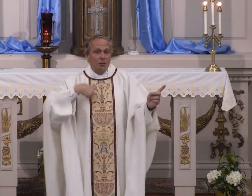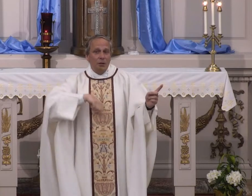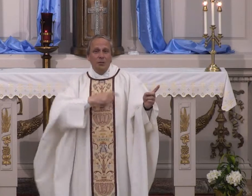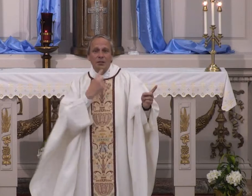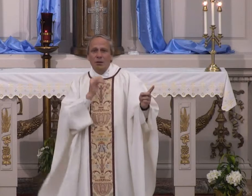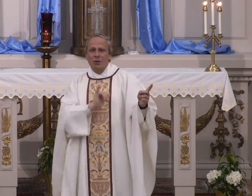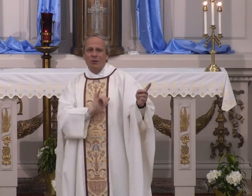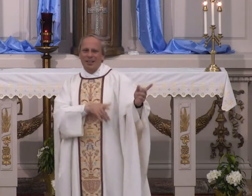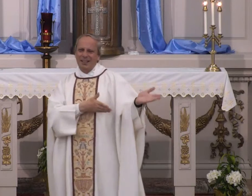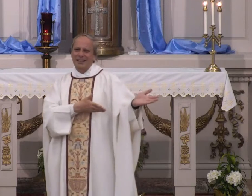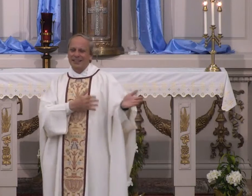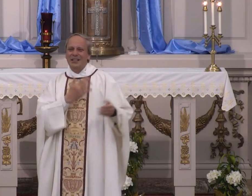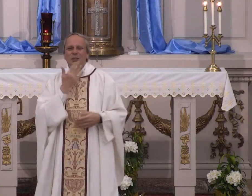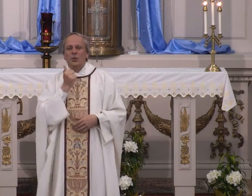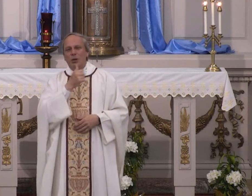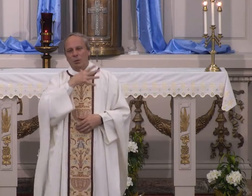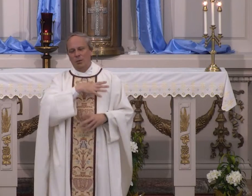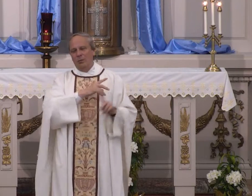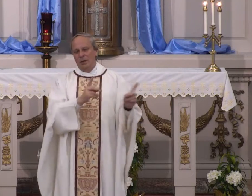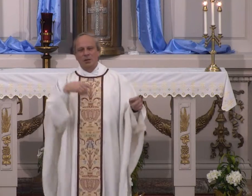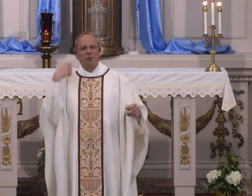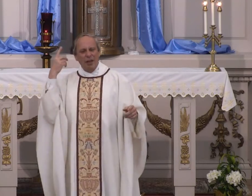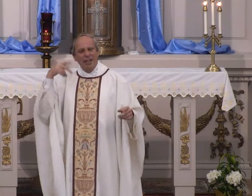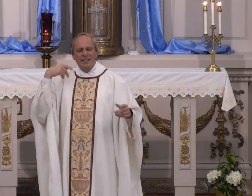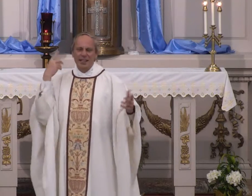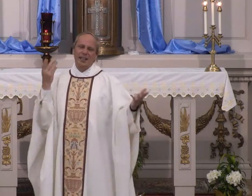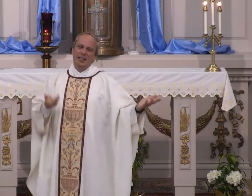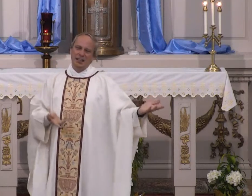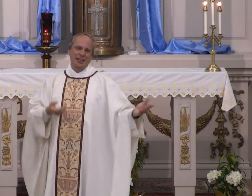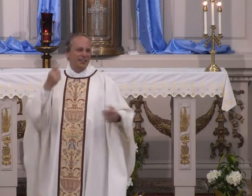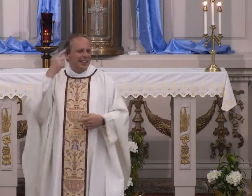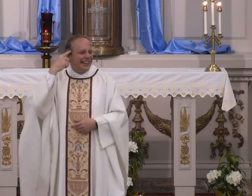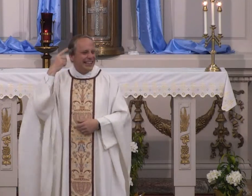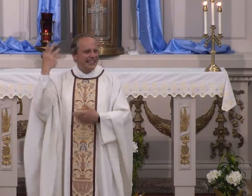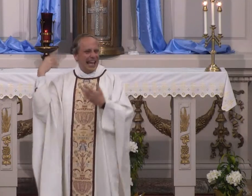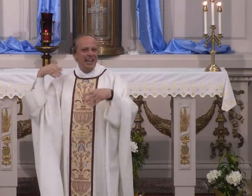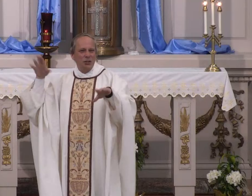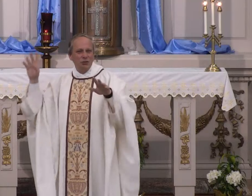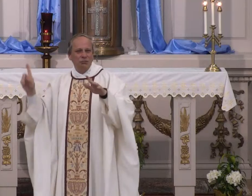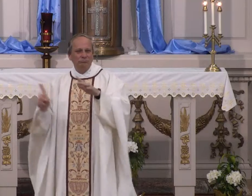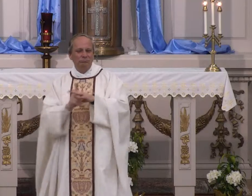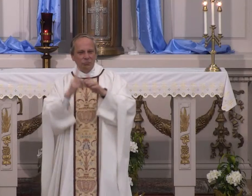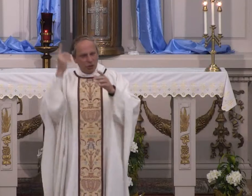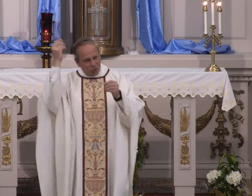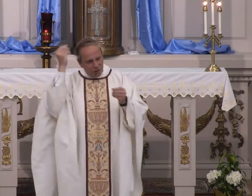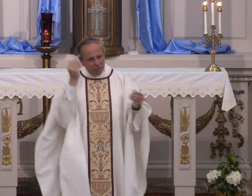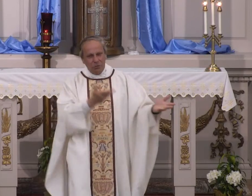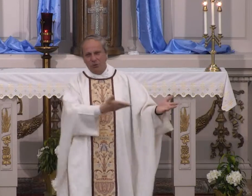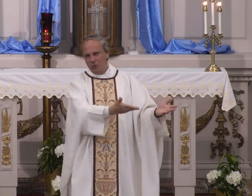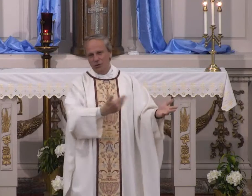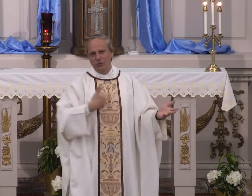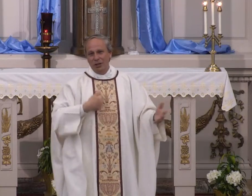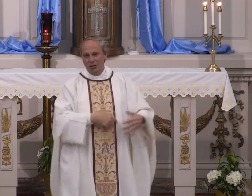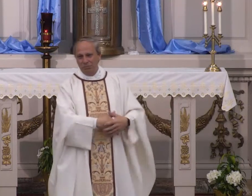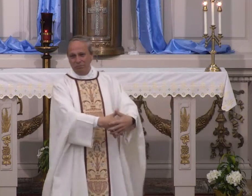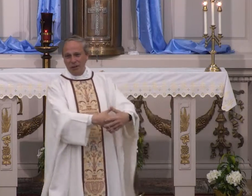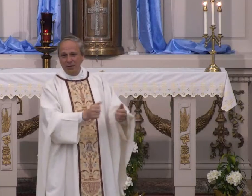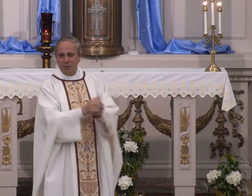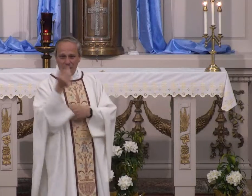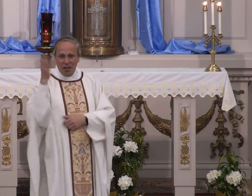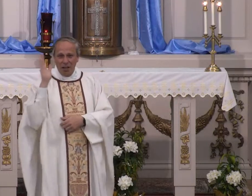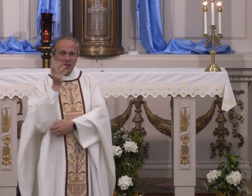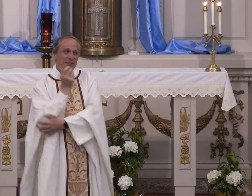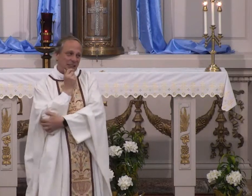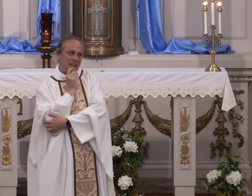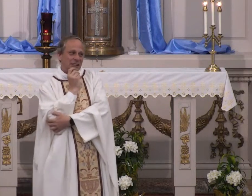And it's the same way with Mary too. If we think about Mary, you know, sometimes we think of her as a, oh, sweet lady and, you